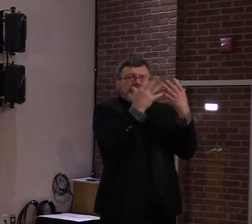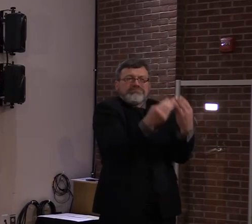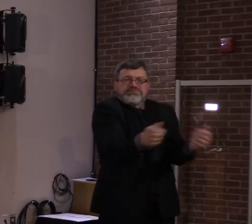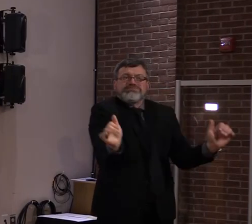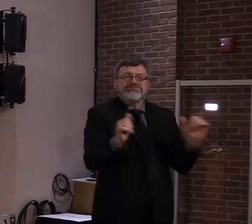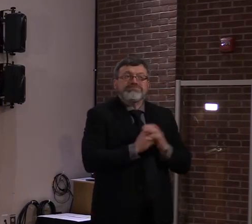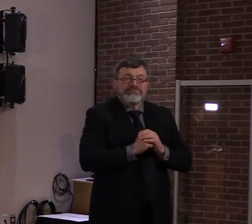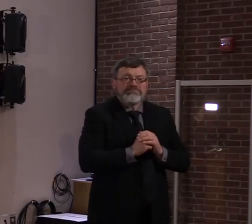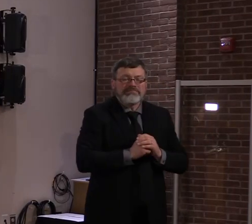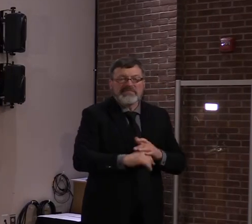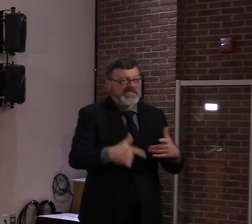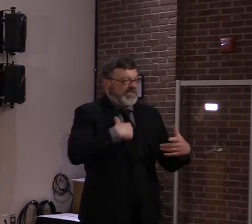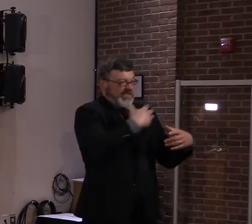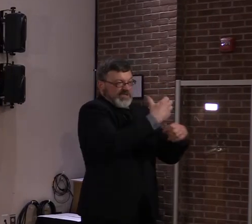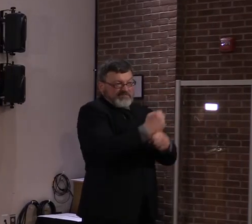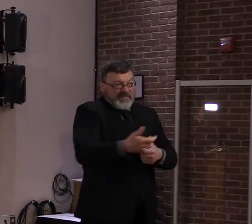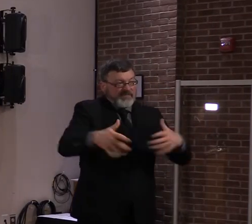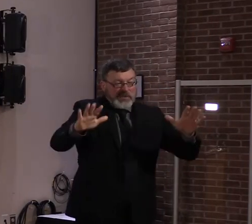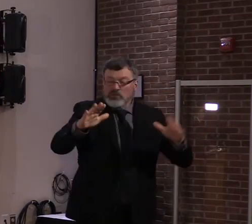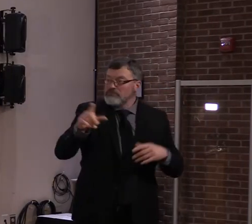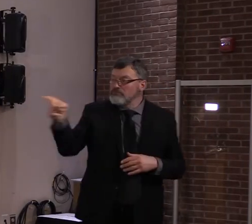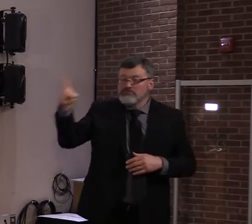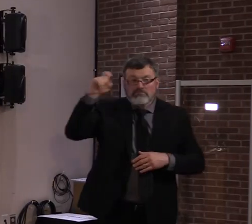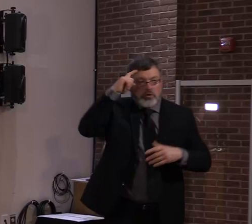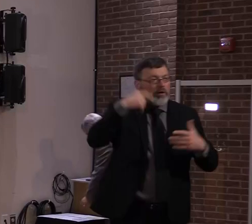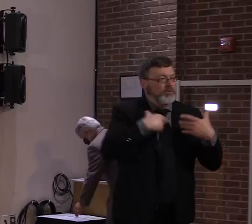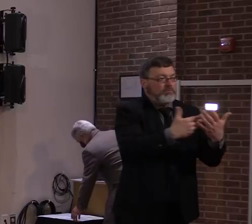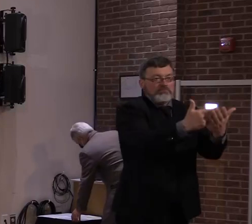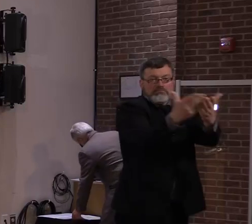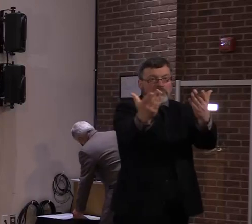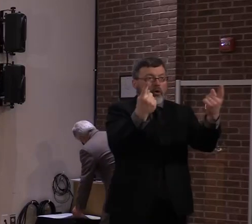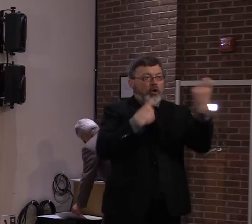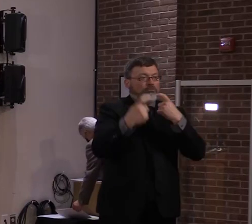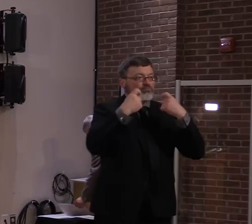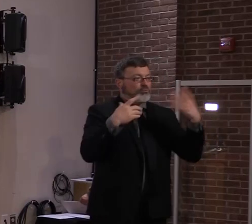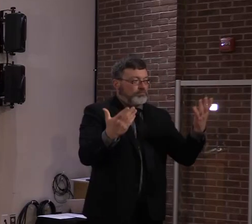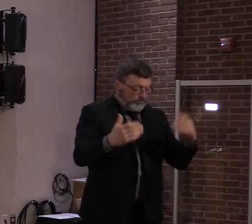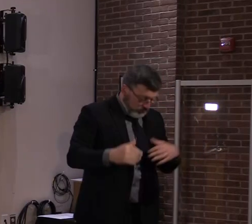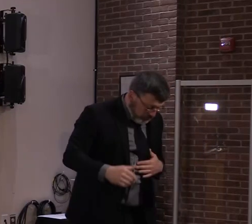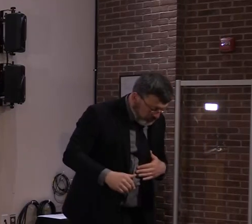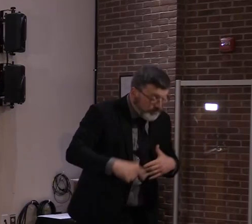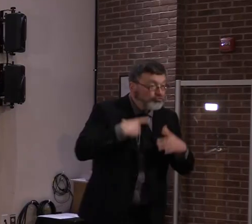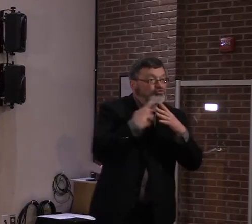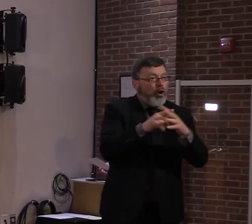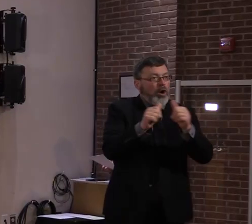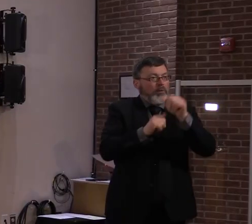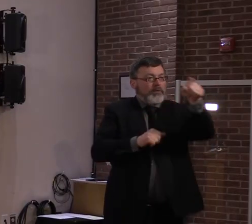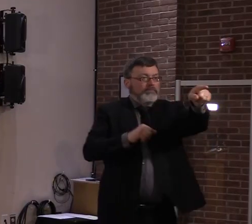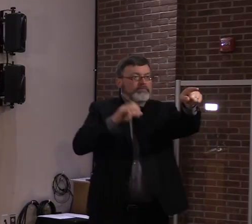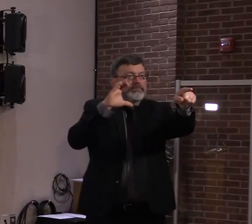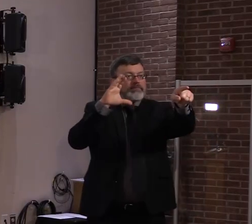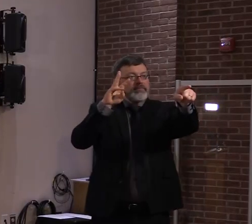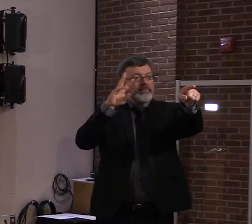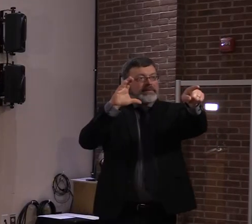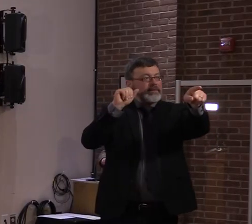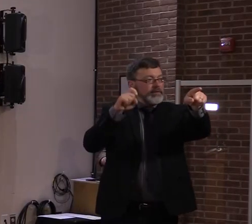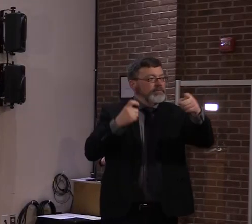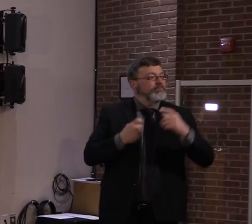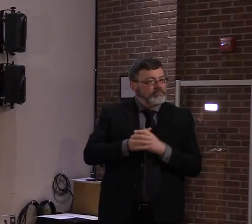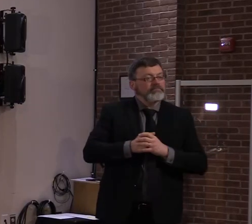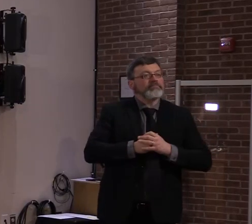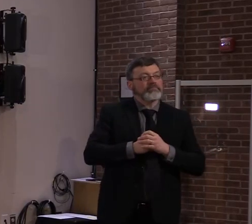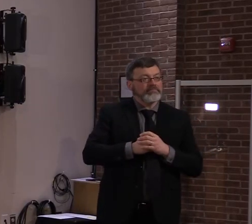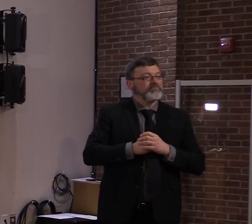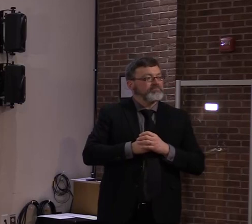Thank you, Dr. Levine. We'll now open it up to questions. Starting with Calvin Cutler, WCAX. Thanks, Governor. So as